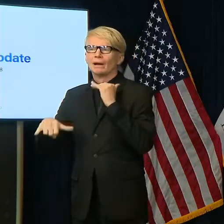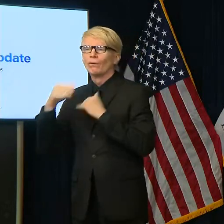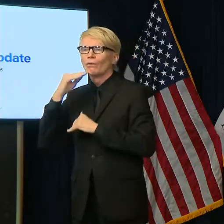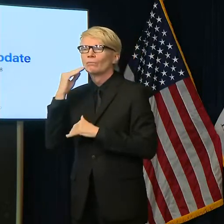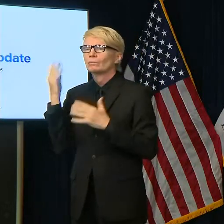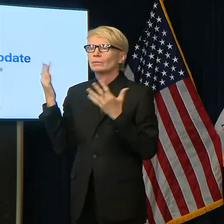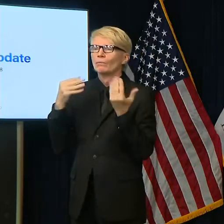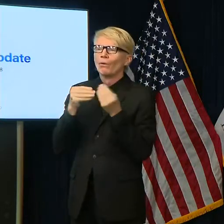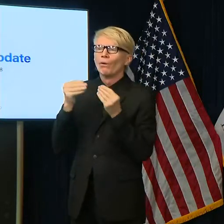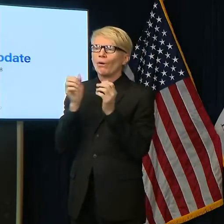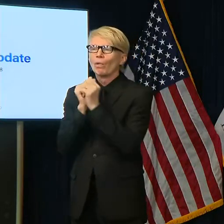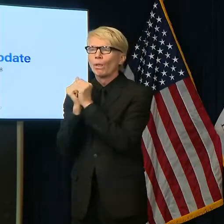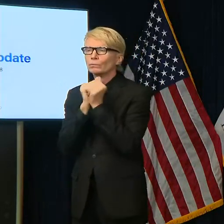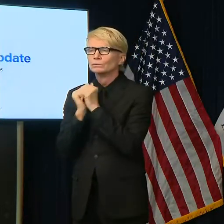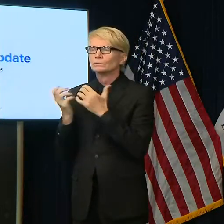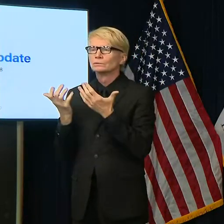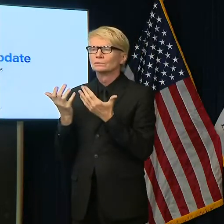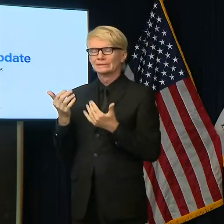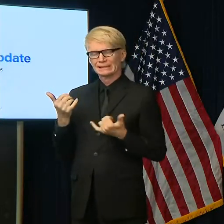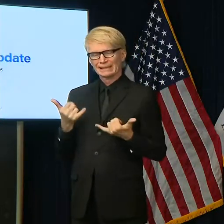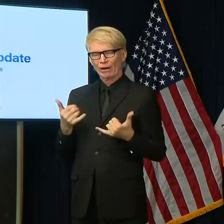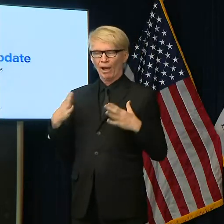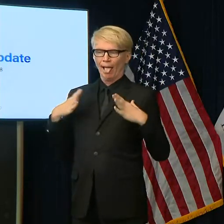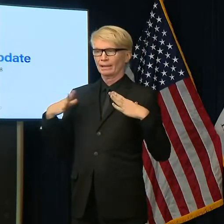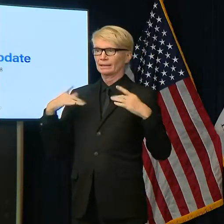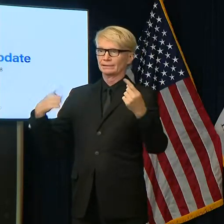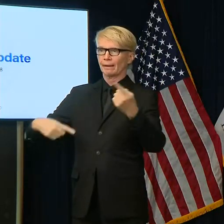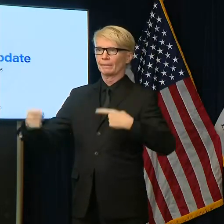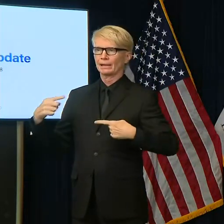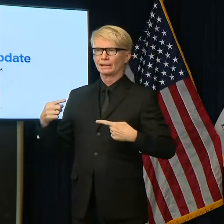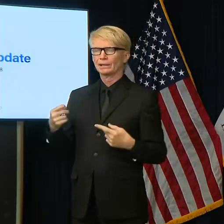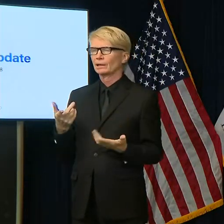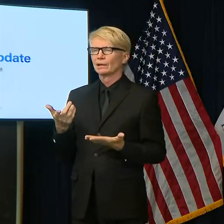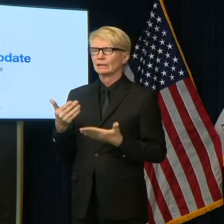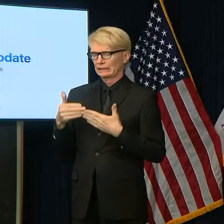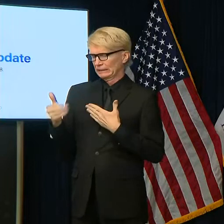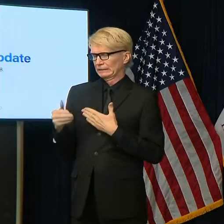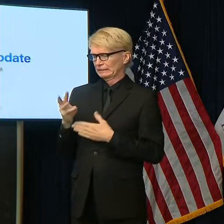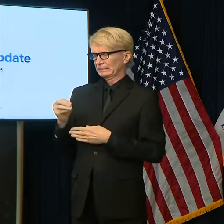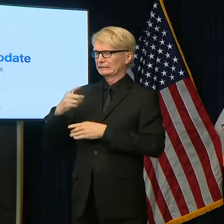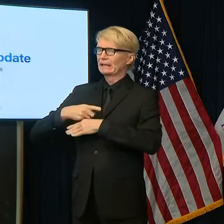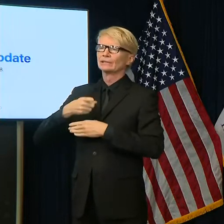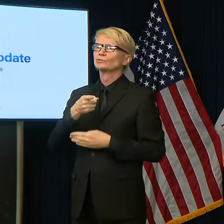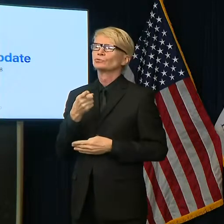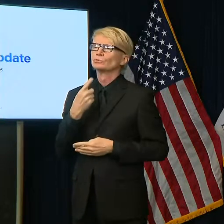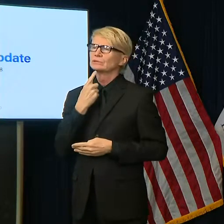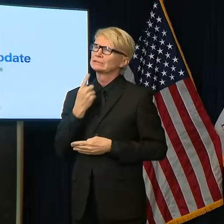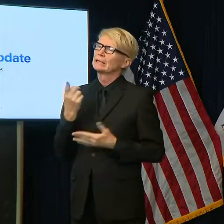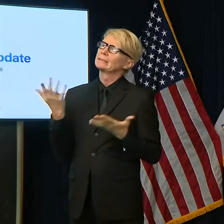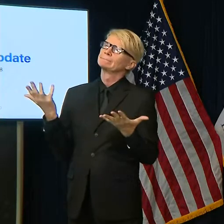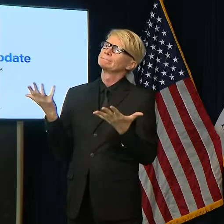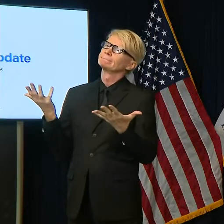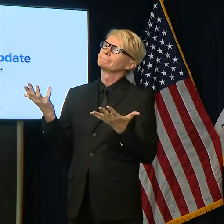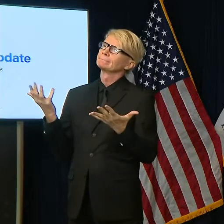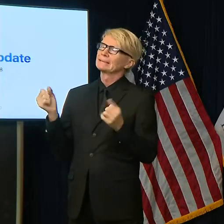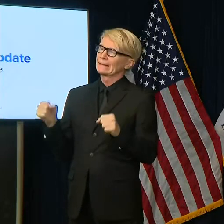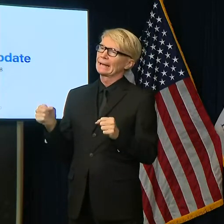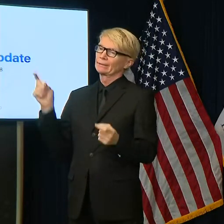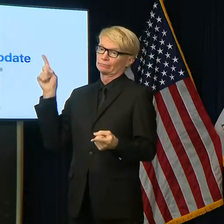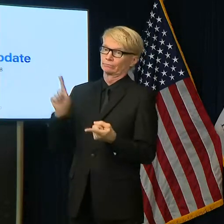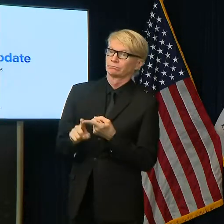next 60 to 90 days, short of, everyone wearing a mask, I guess, that would knock this down in terms